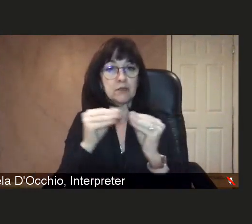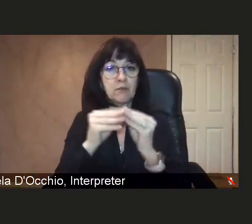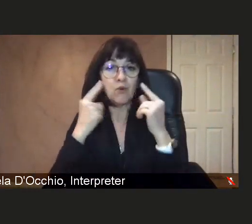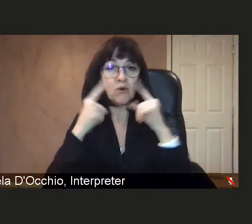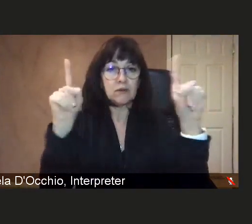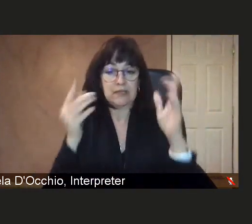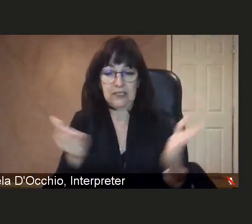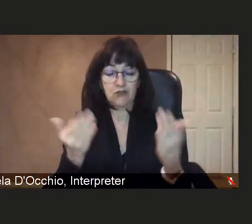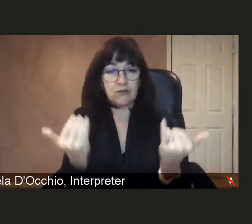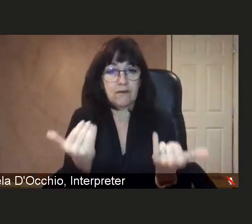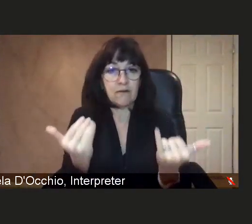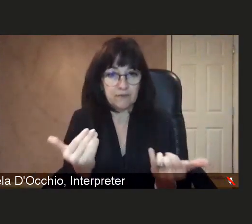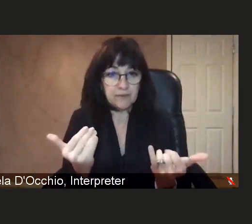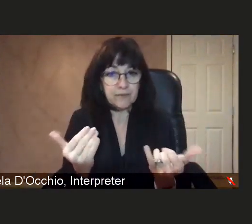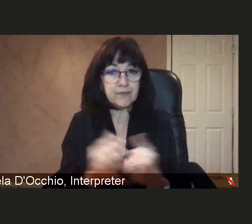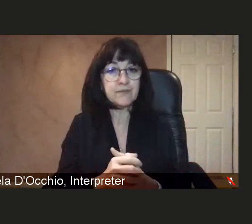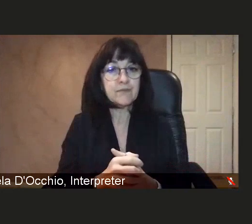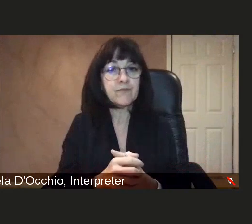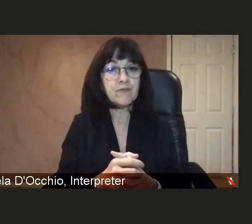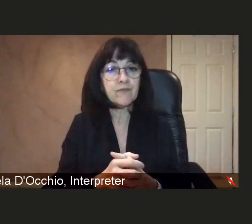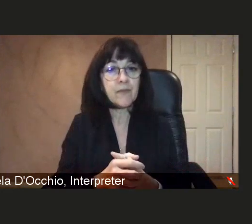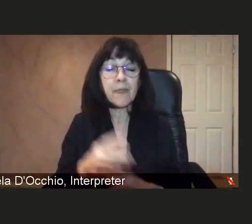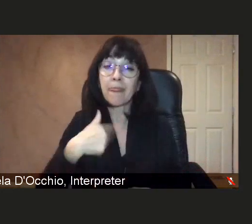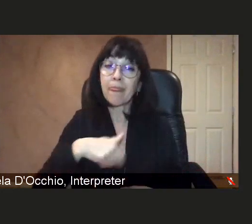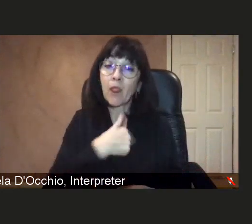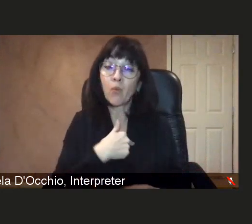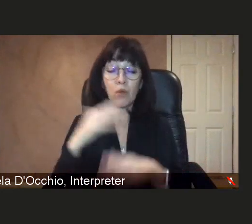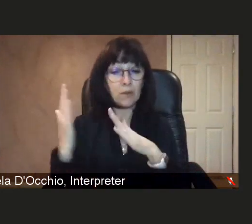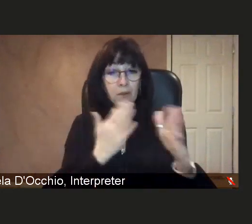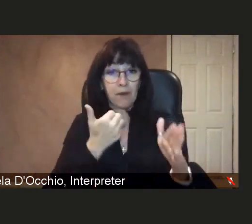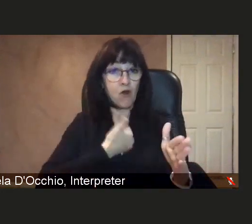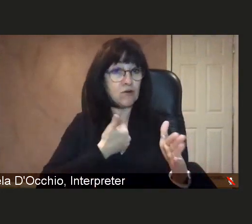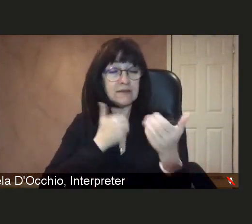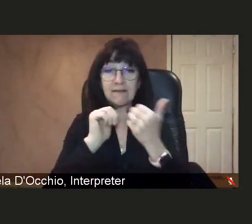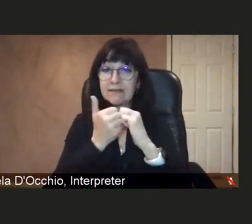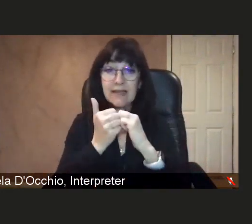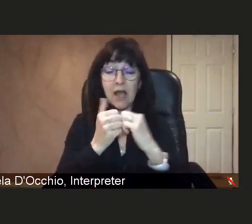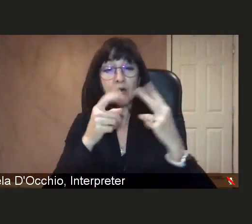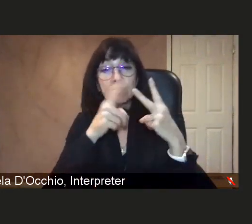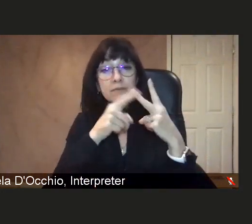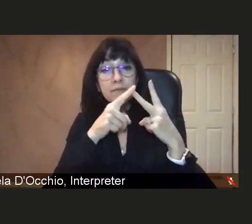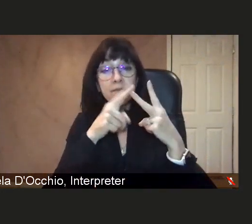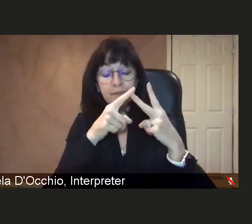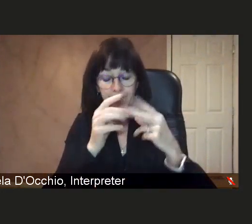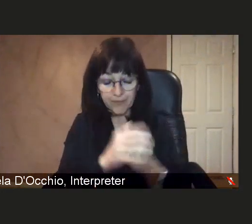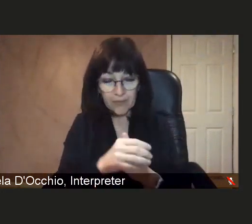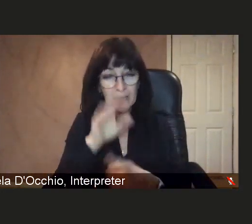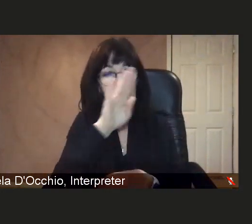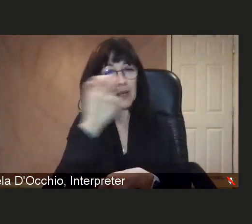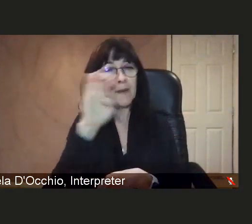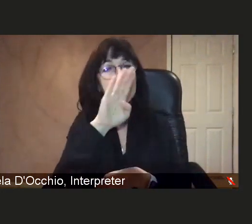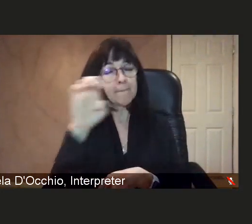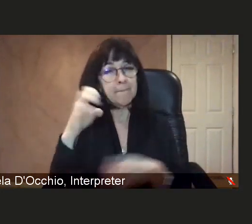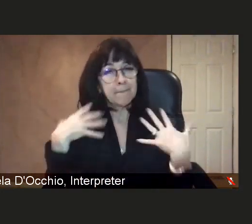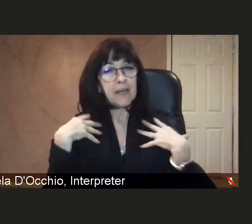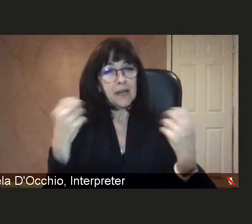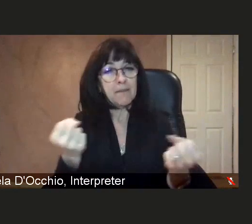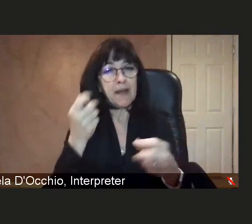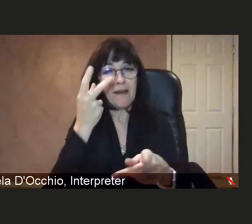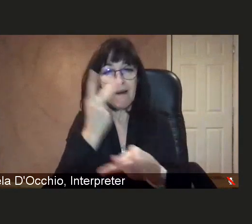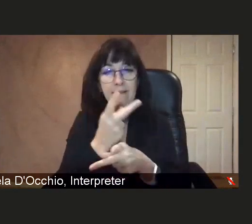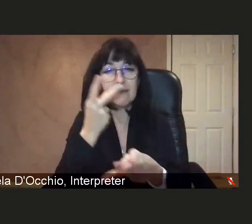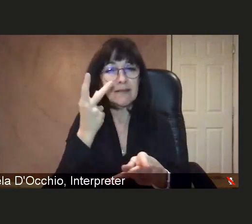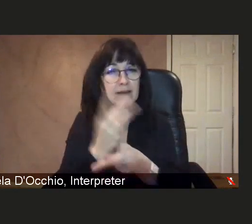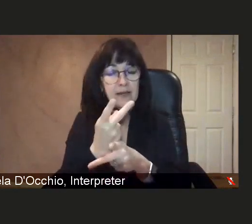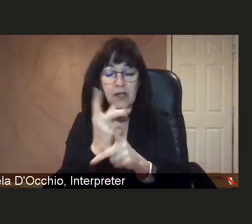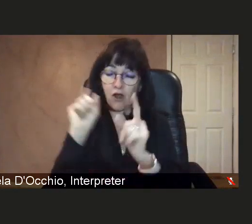as equipping ourselves, Beebe Healthcare has always been on the front lines of making sure that we